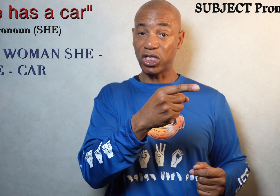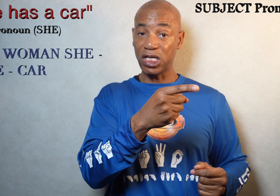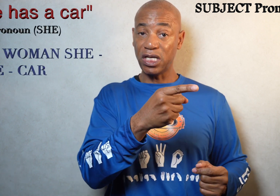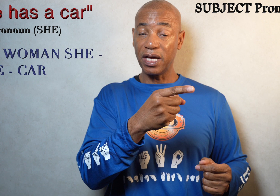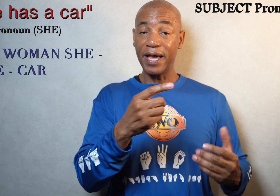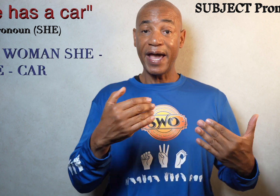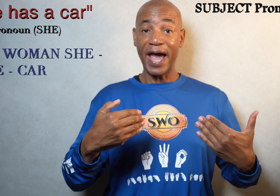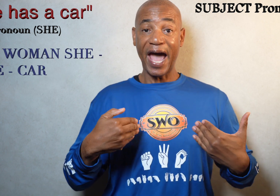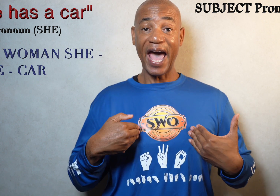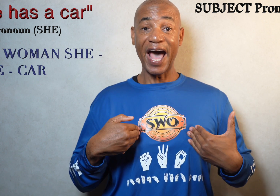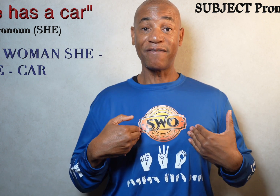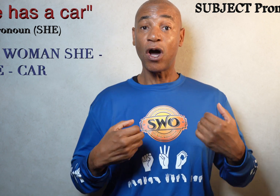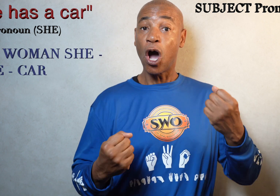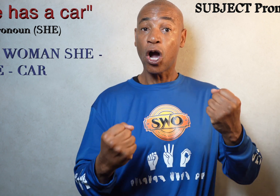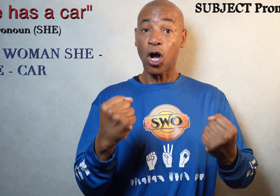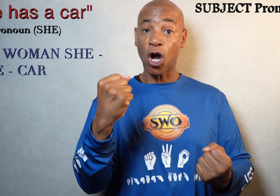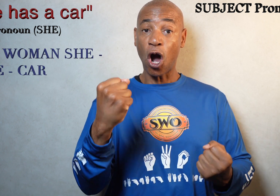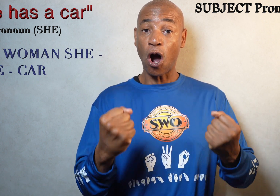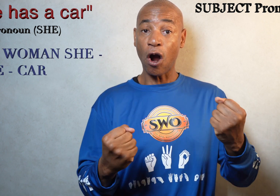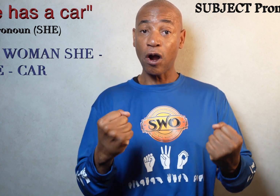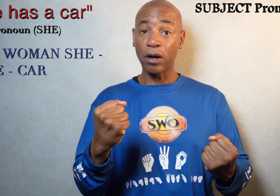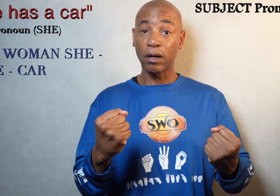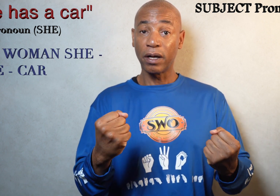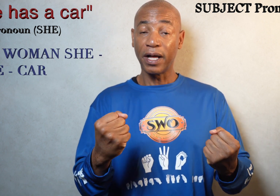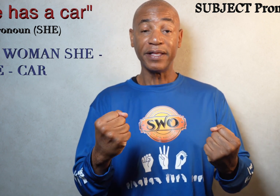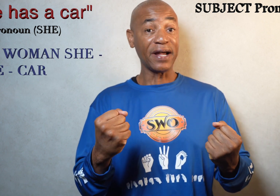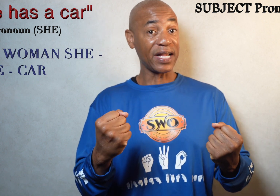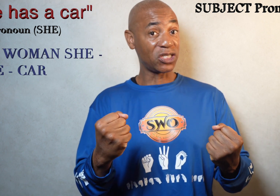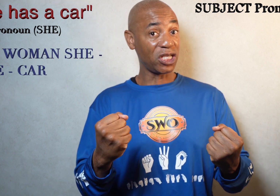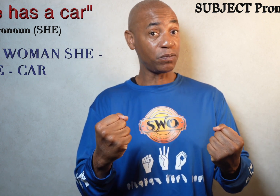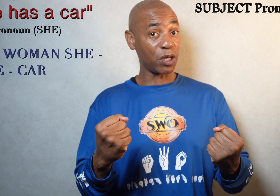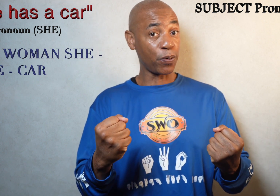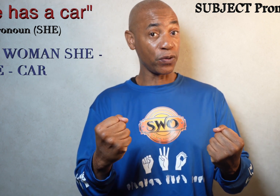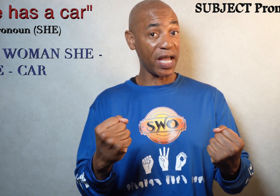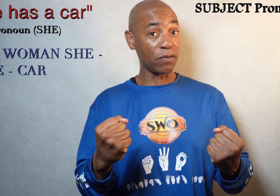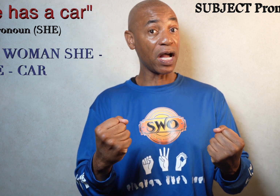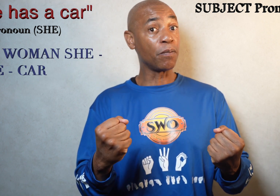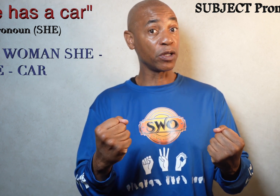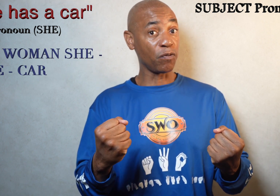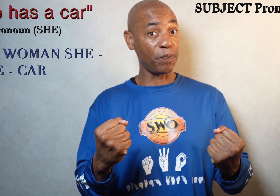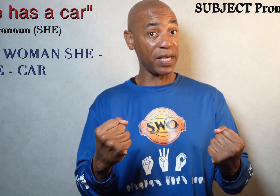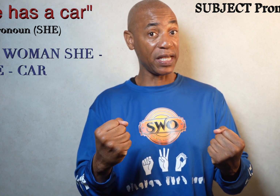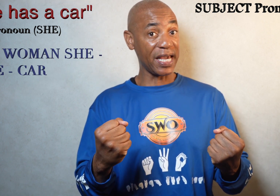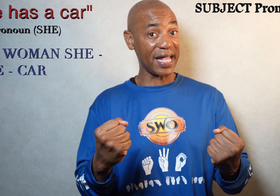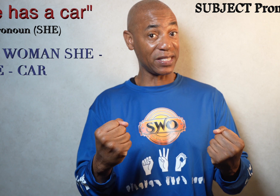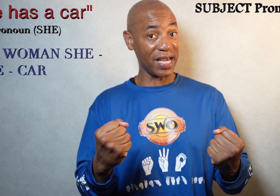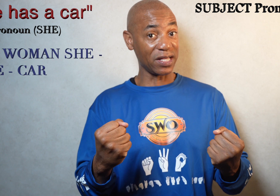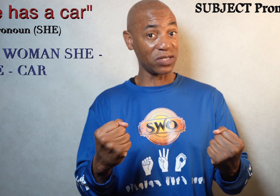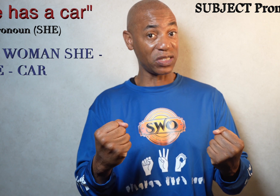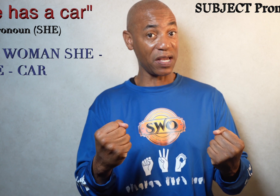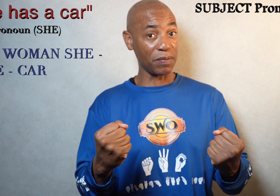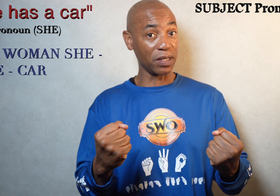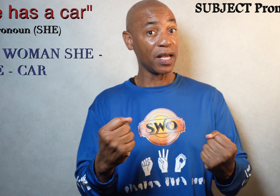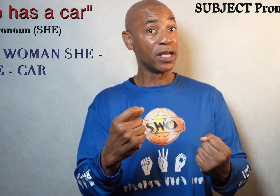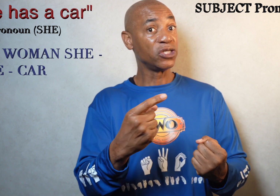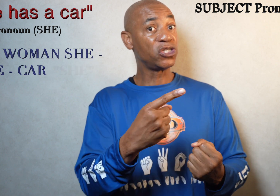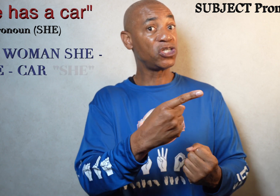she, have, car. Now, that subject pronoun, I'm going to repeat again at the end of the statement.